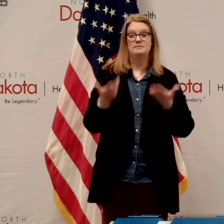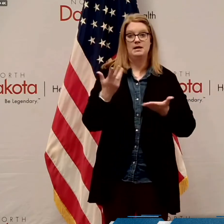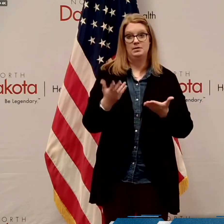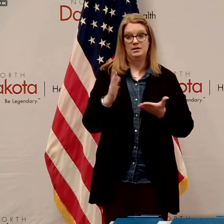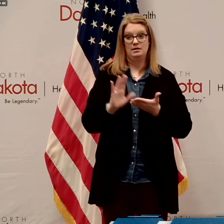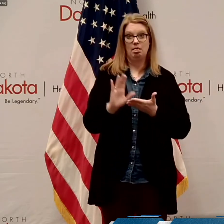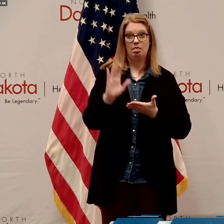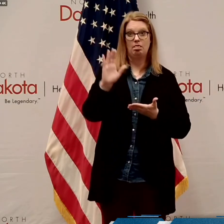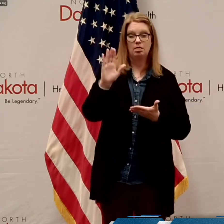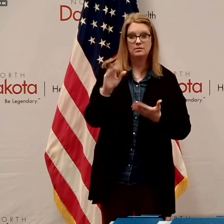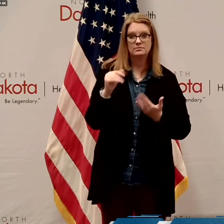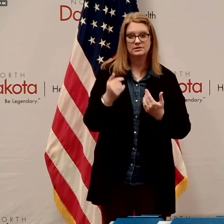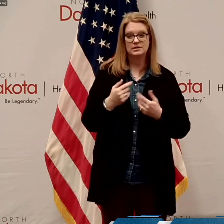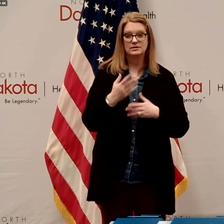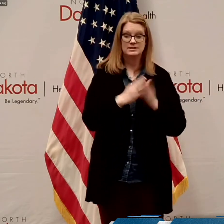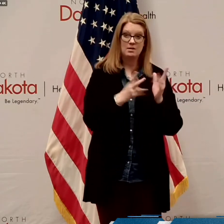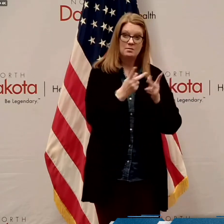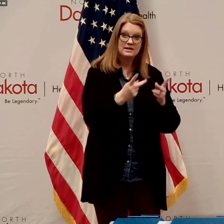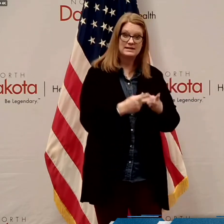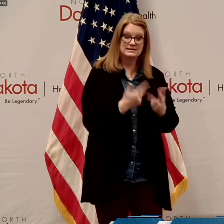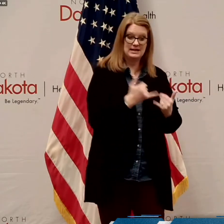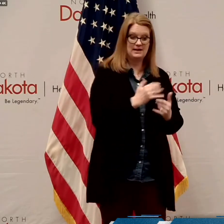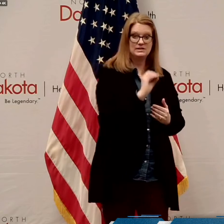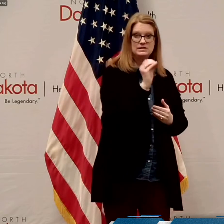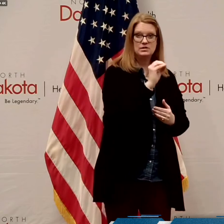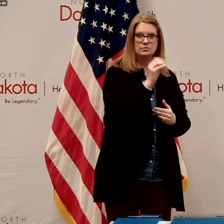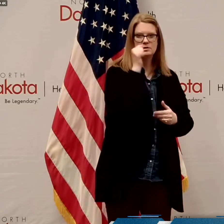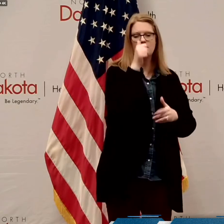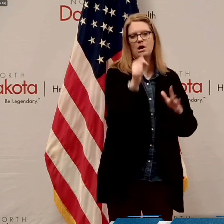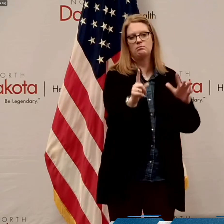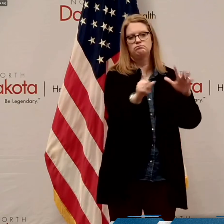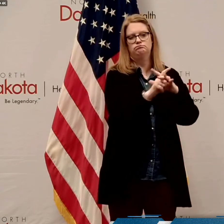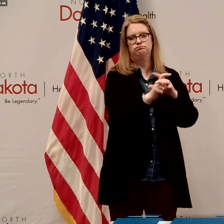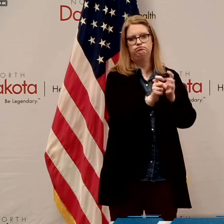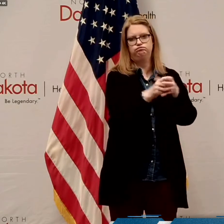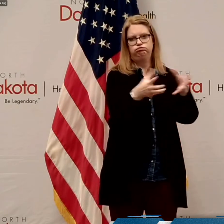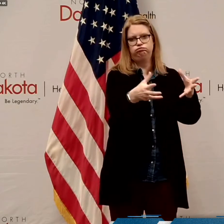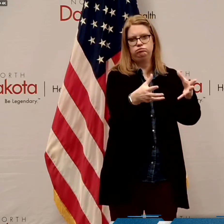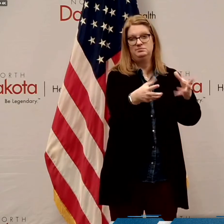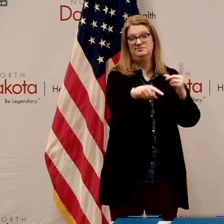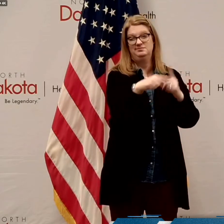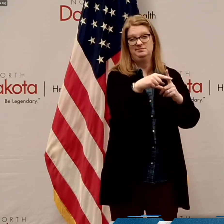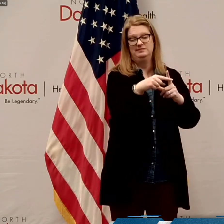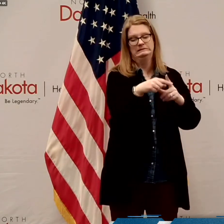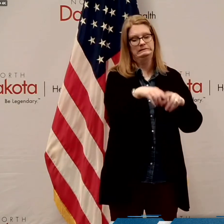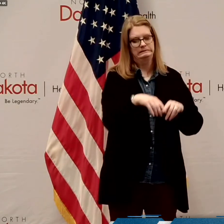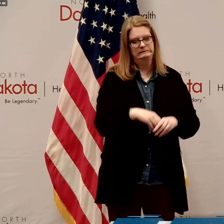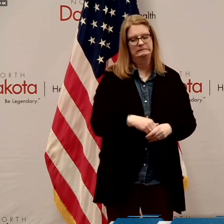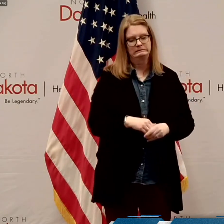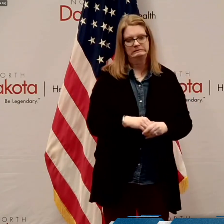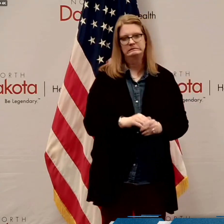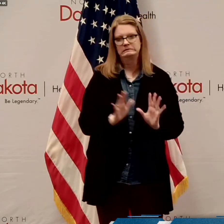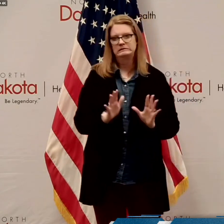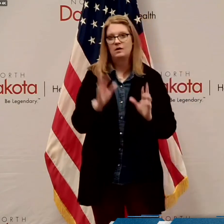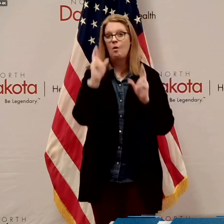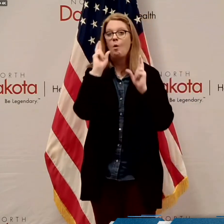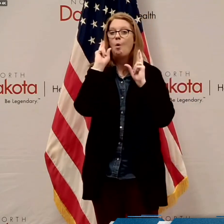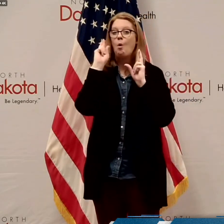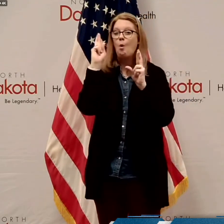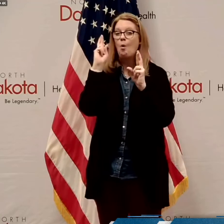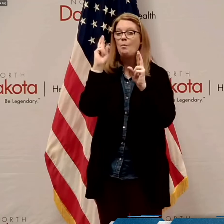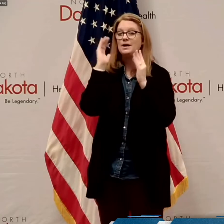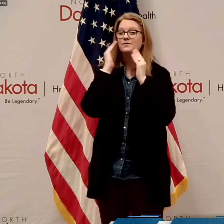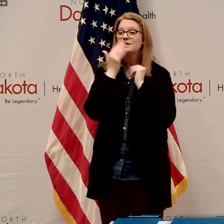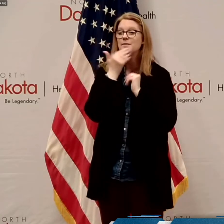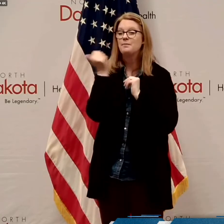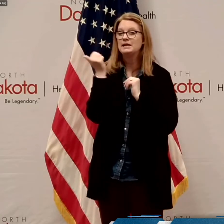and places that today have got a 0 on the map could have an outbreak tomorrow. So I think contingency planning about, again, hoping for the best.